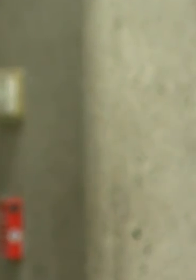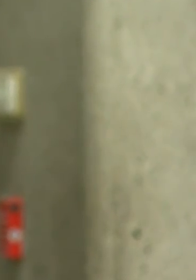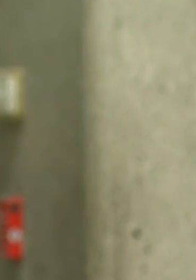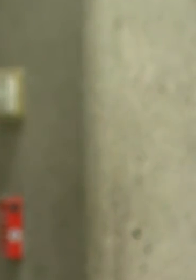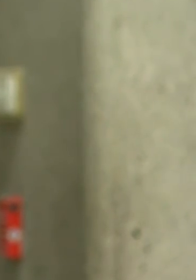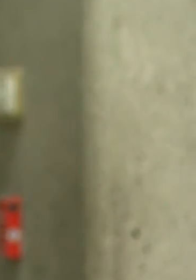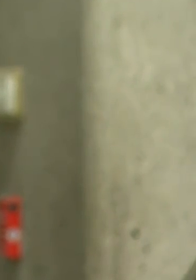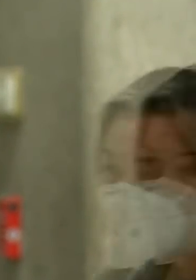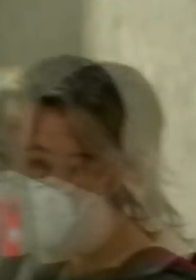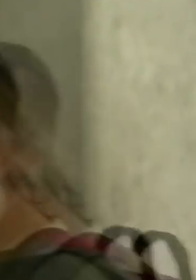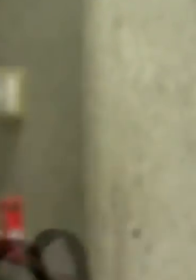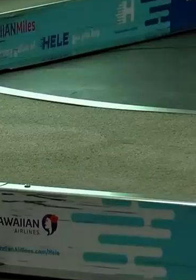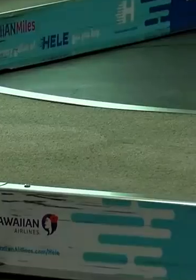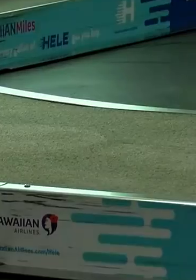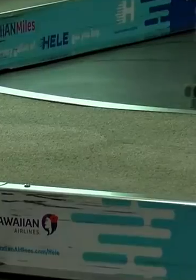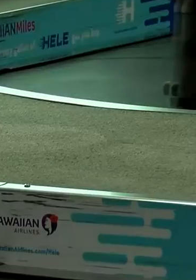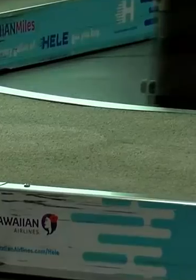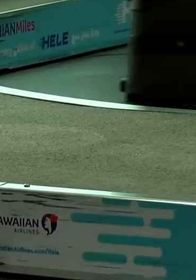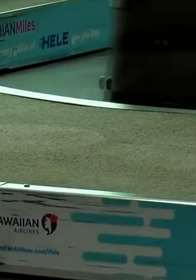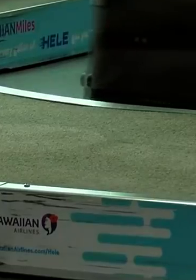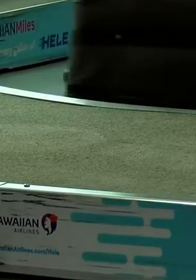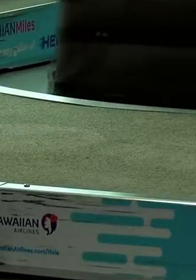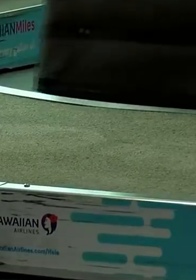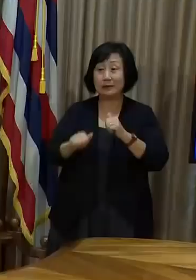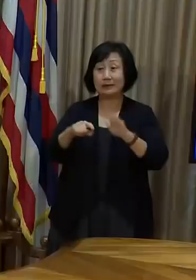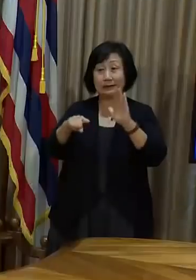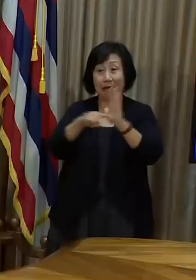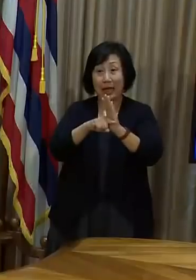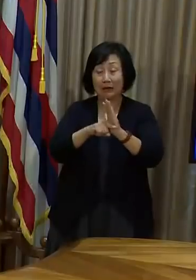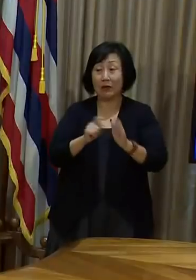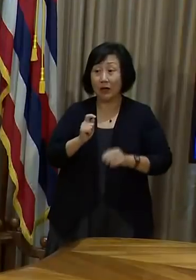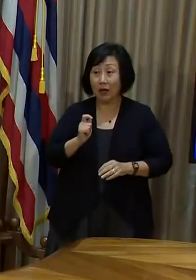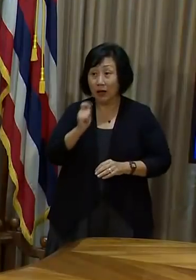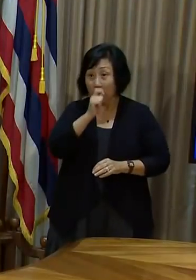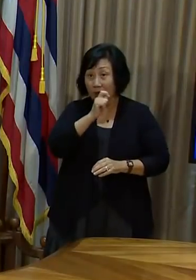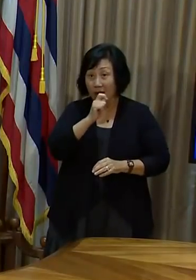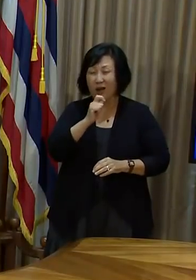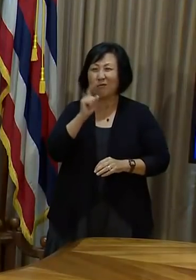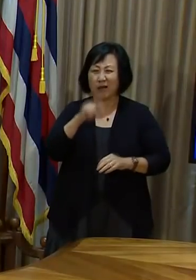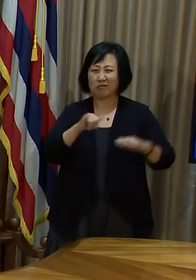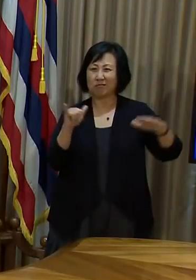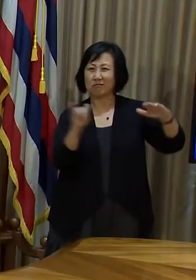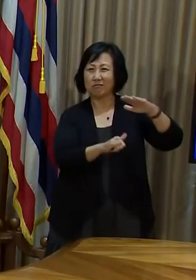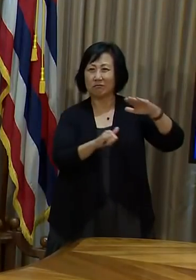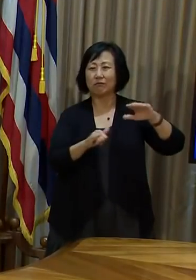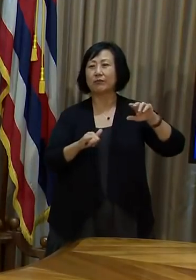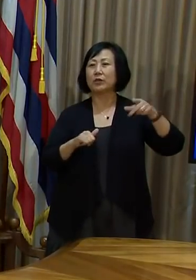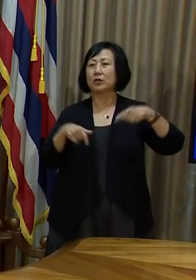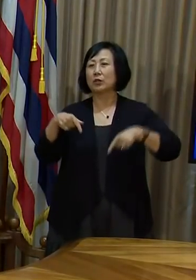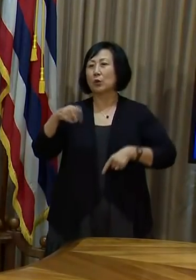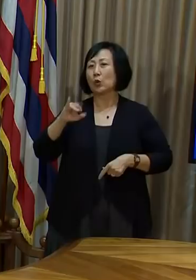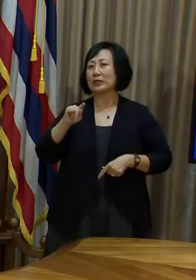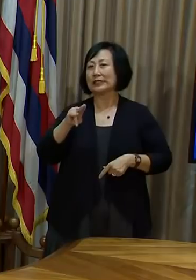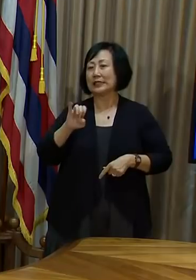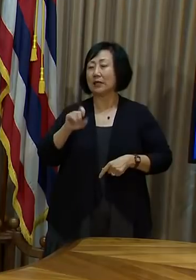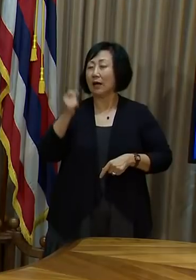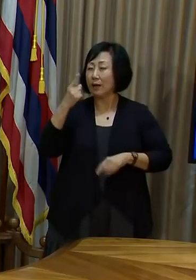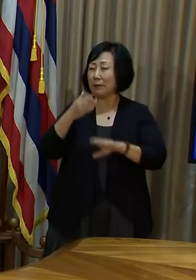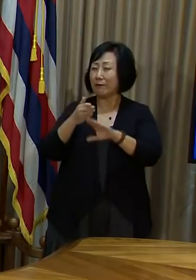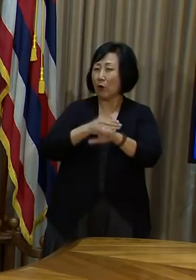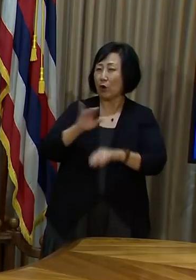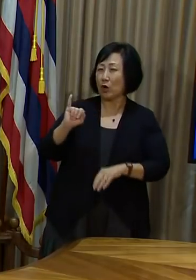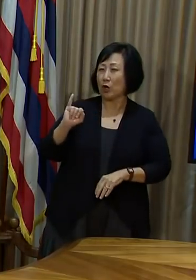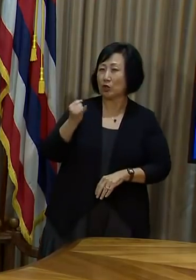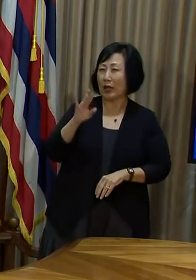and subject to quarantine should they arrive here in the islands prior to July 8th. Also effective